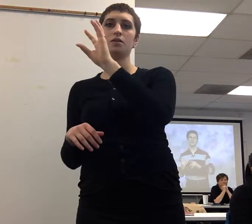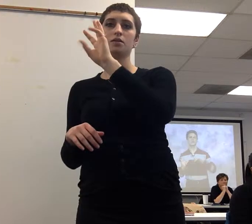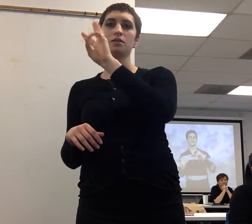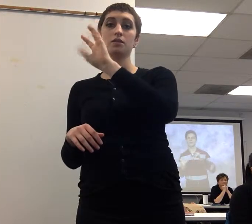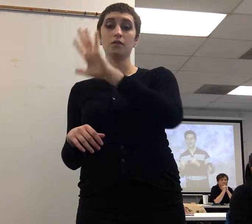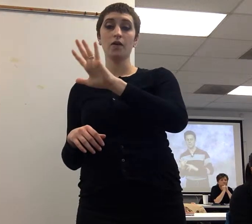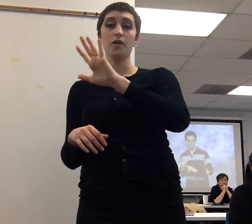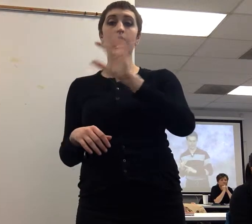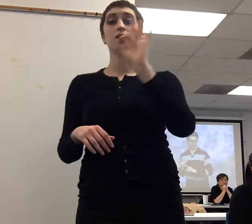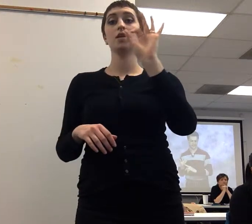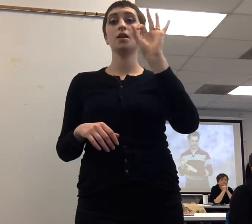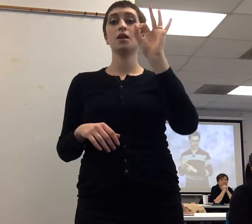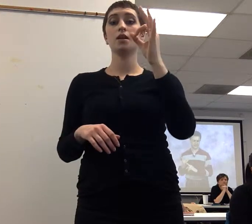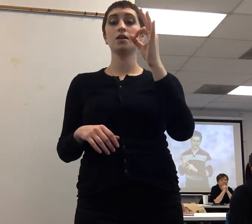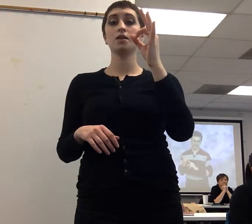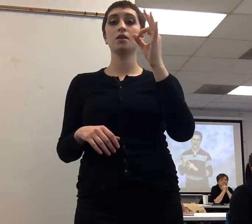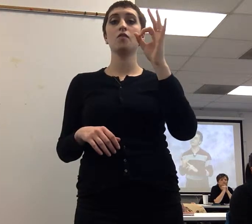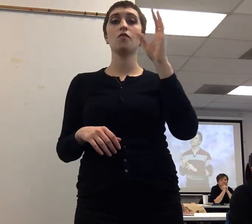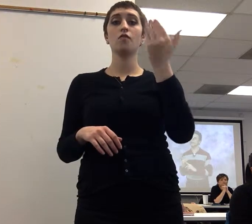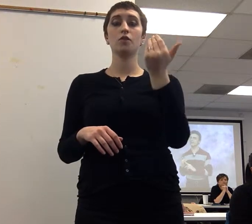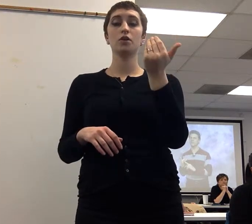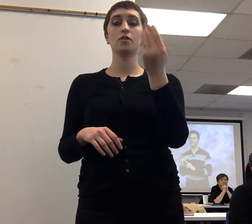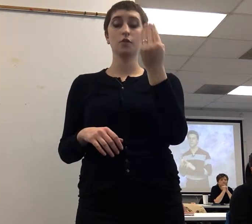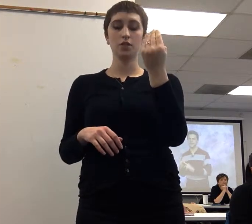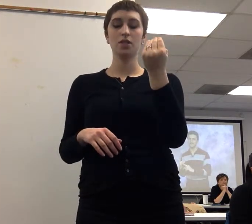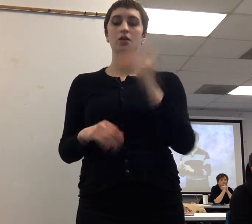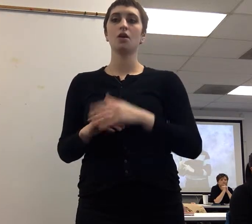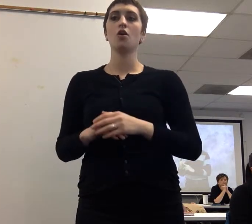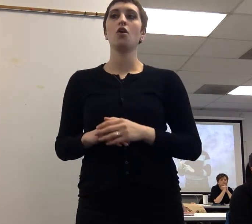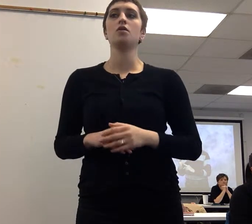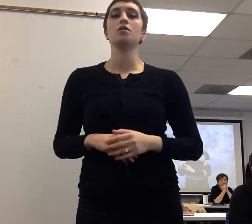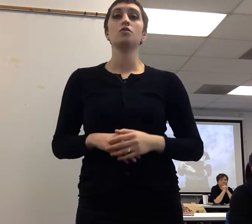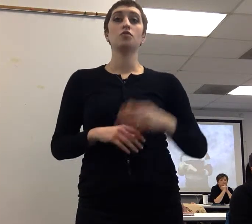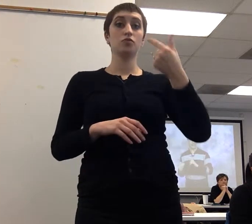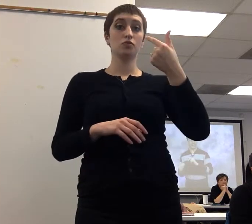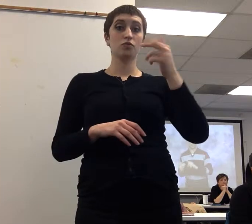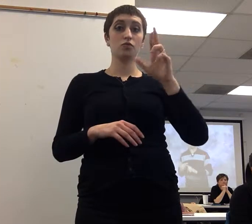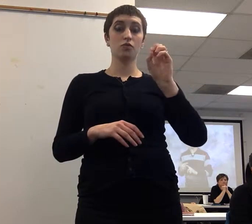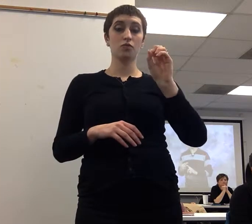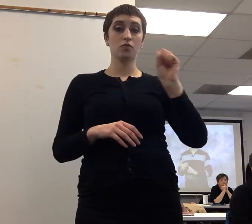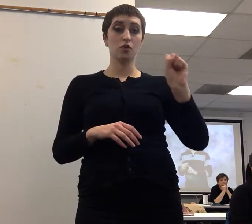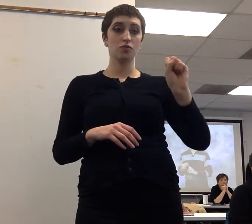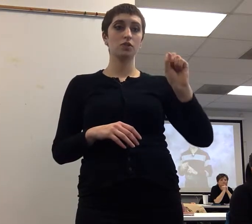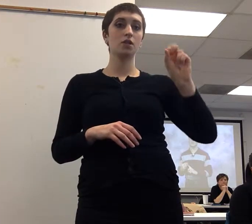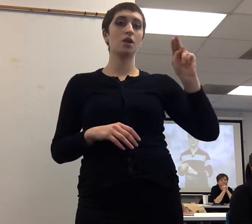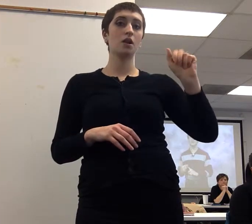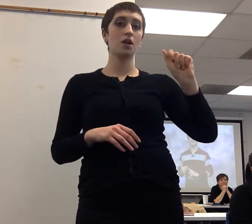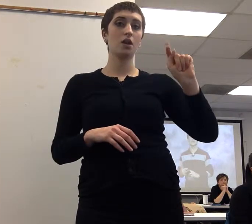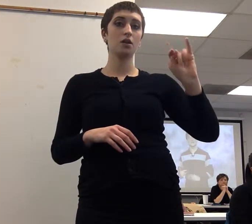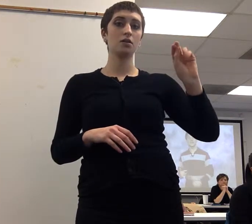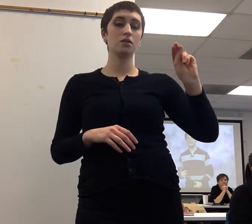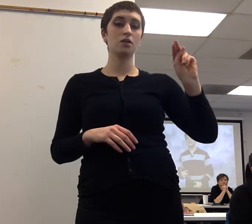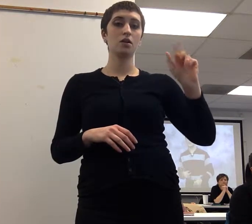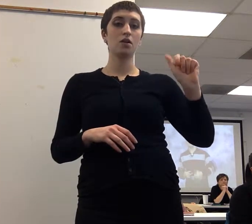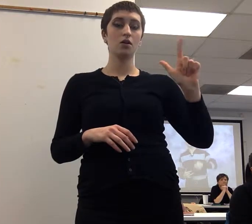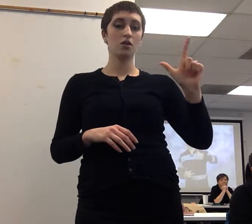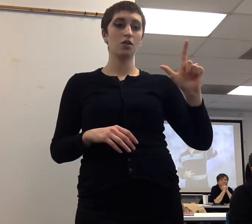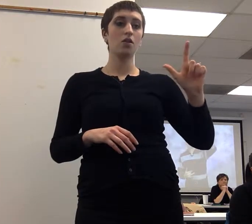product skyrocketed. As a matter of fact, between 1874 and 1883,